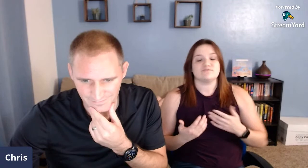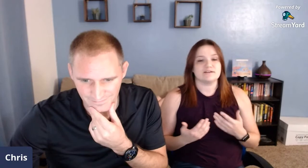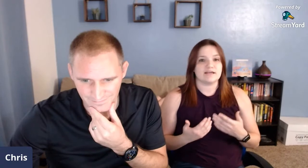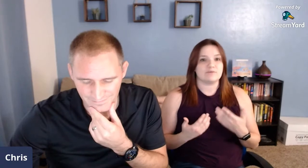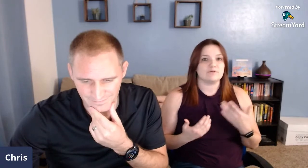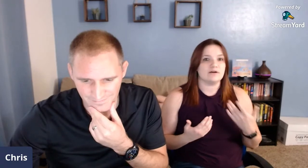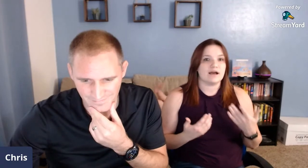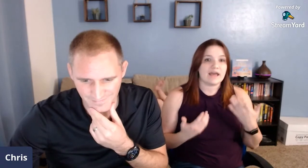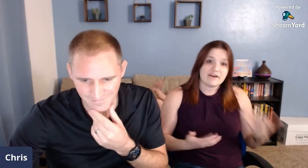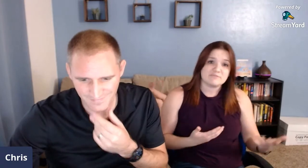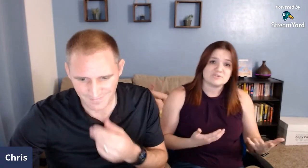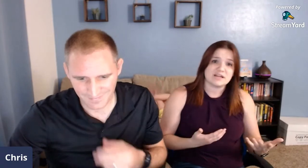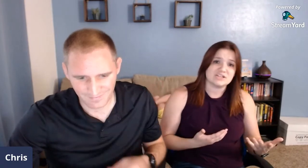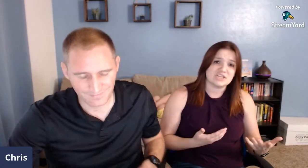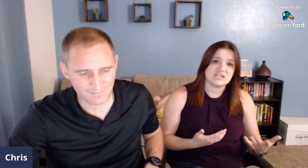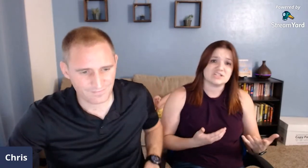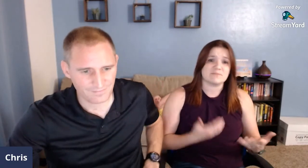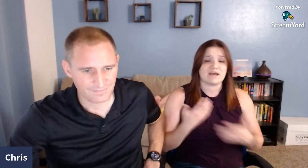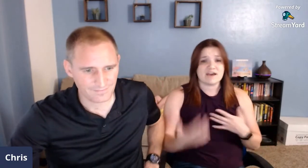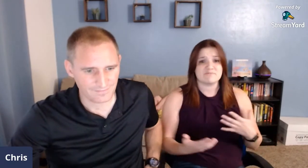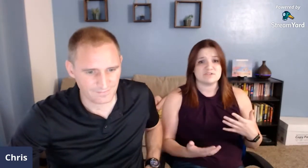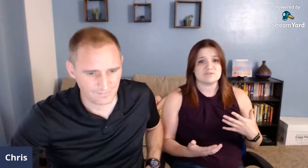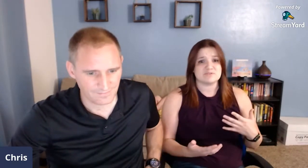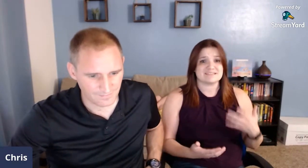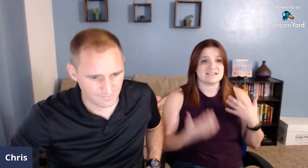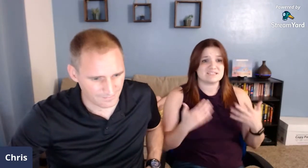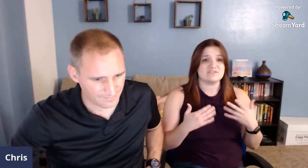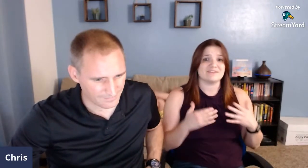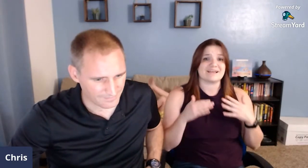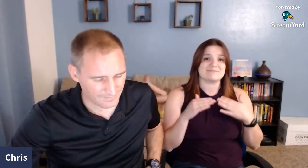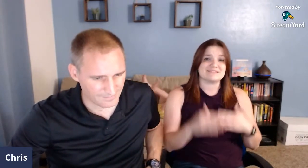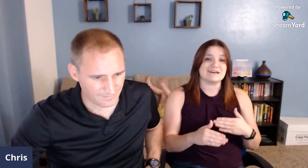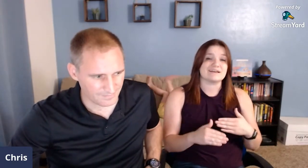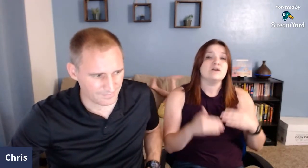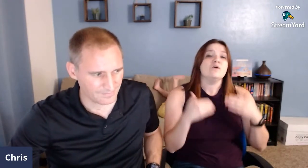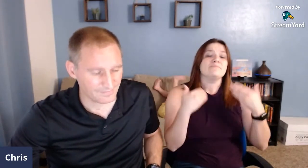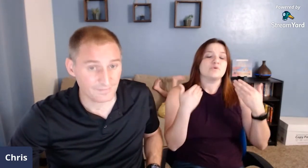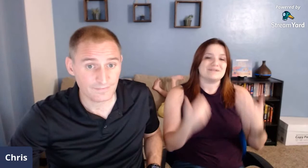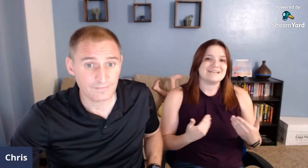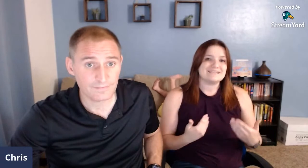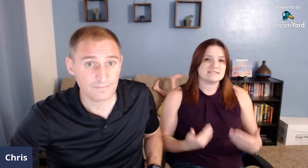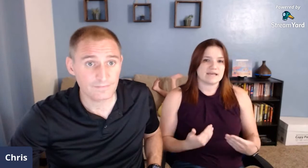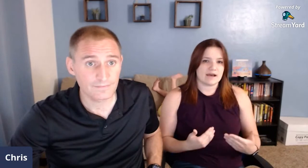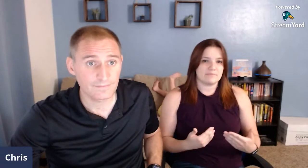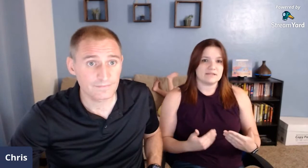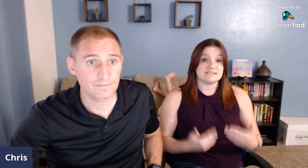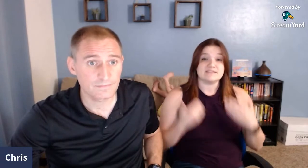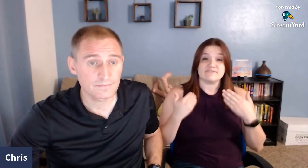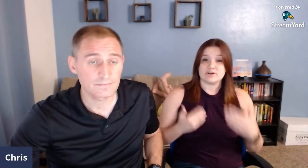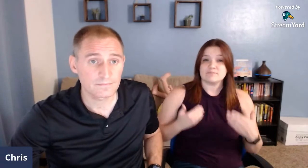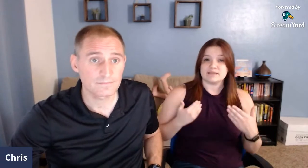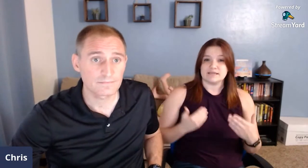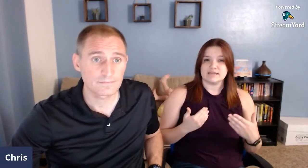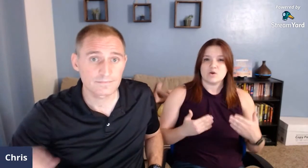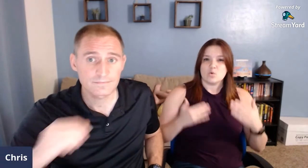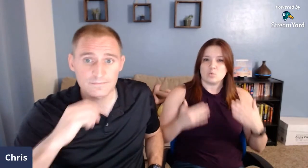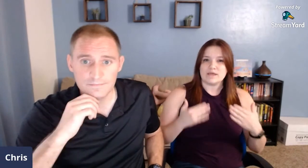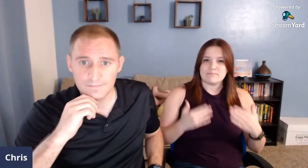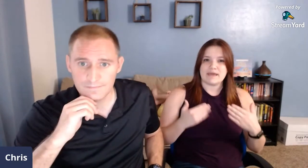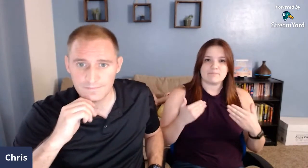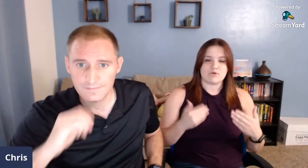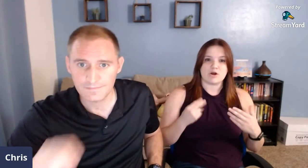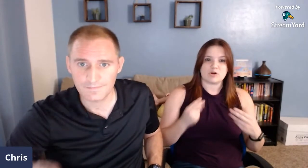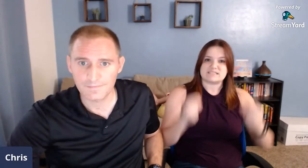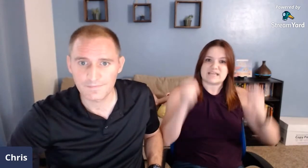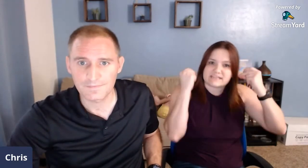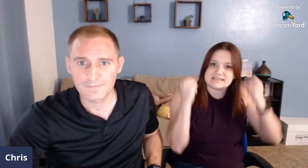don't want you to feel like, well, I have been trying to change it up. I have been doing this. I still feel like I'm stuck. What tends to happen is in the very beginning,